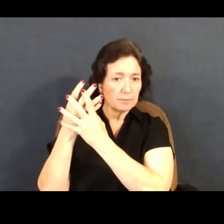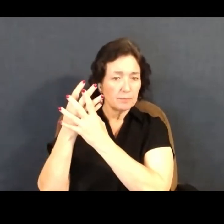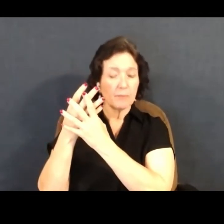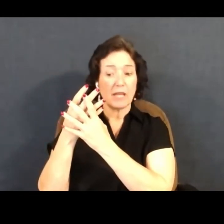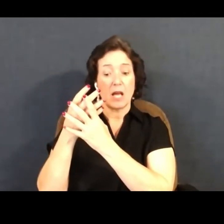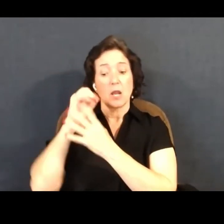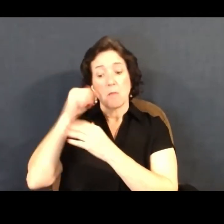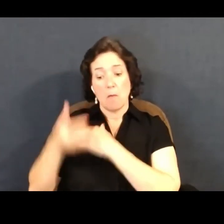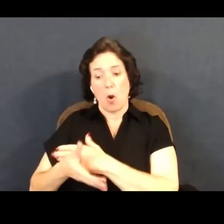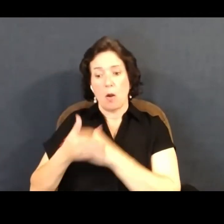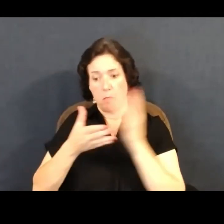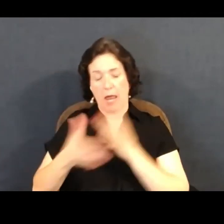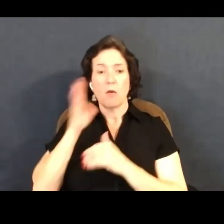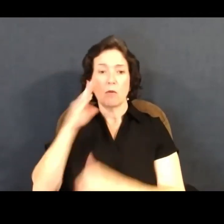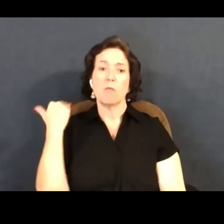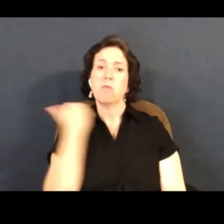beheaded in the morning.